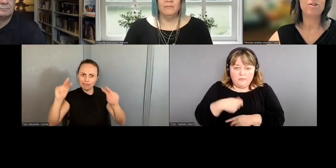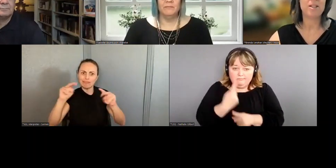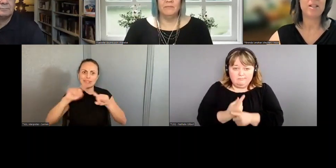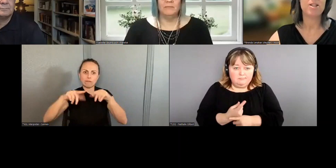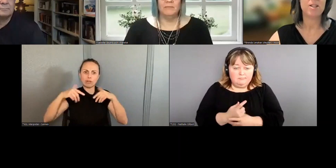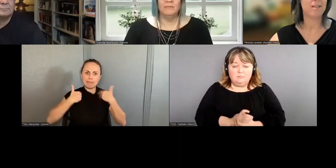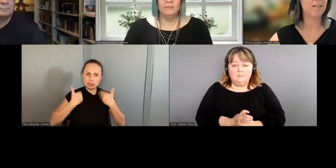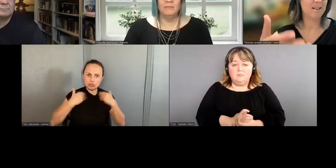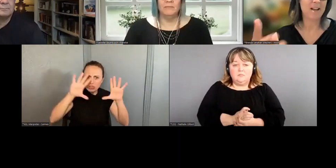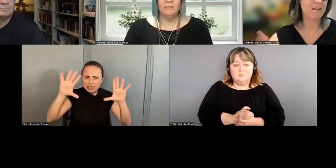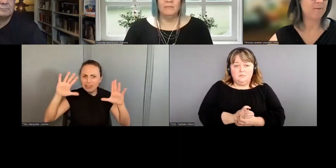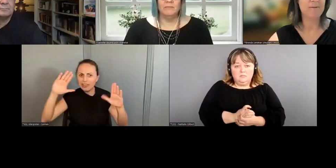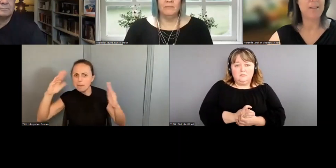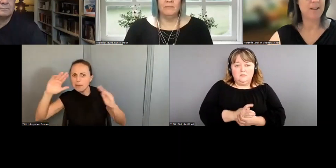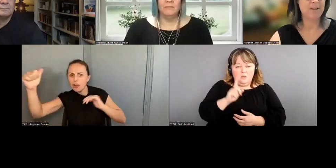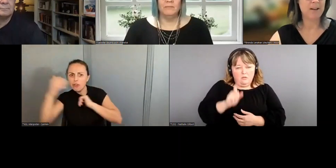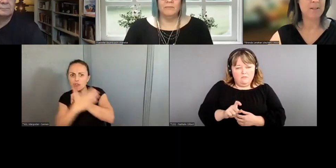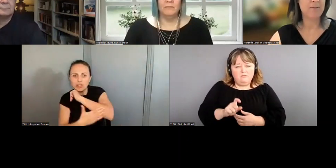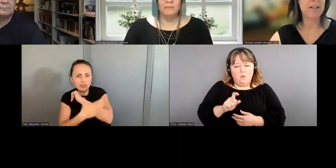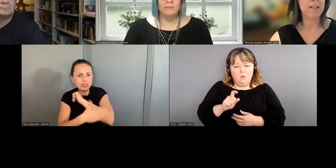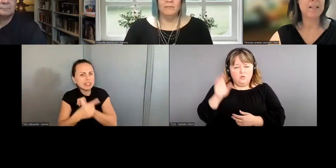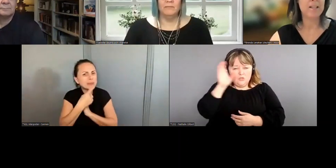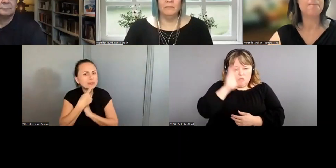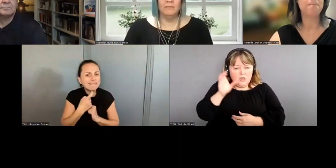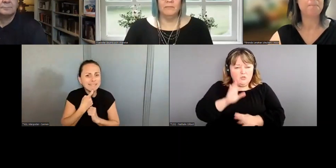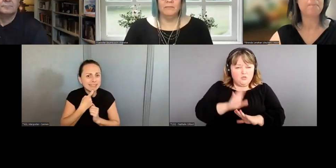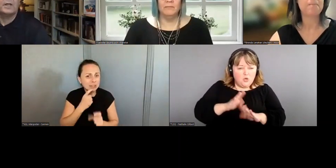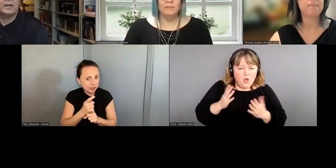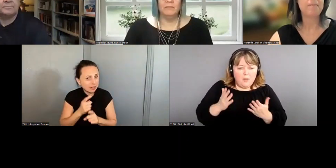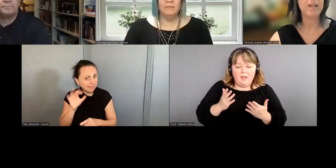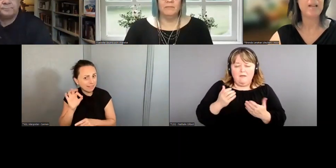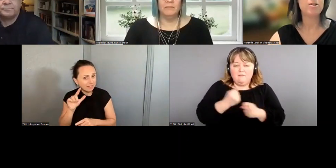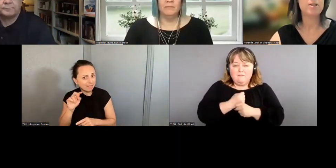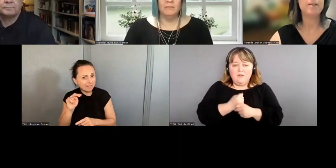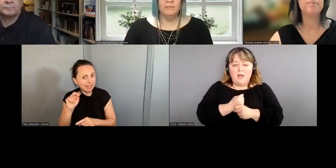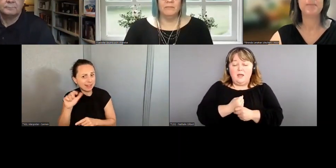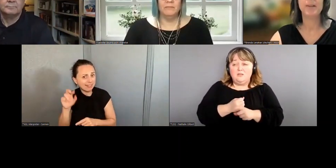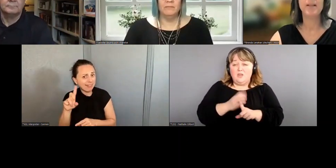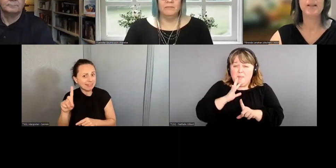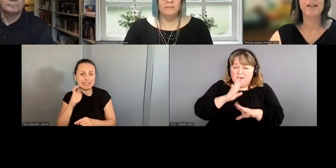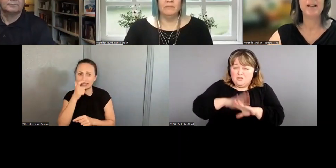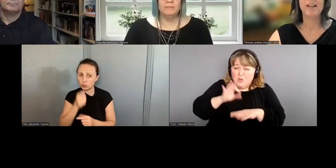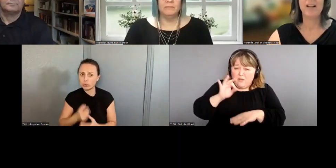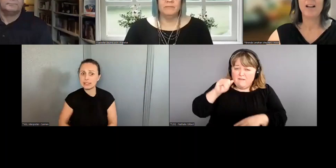other jurisdictions, like I think you said it was Finland. Yeah. Interesting.